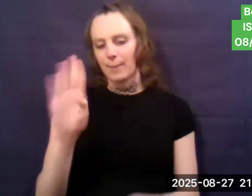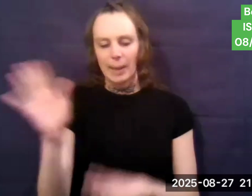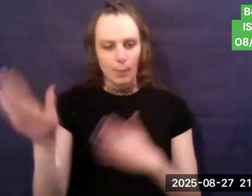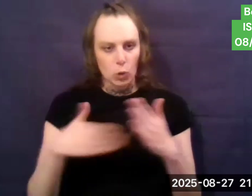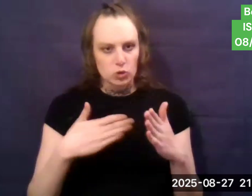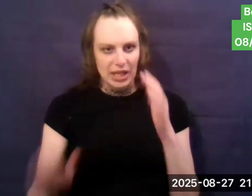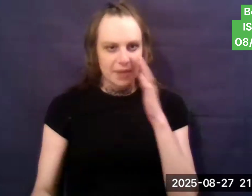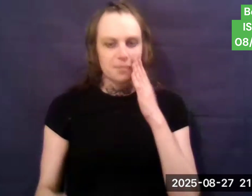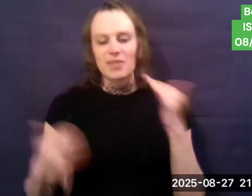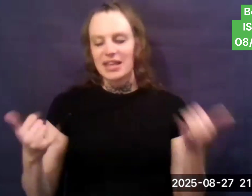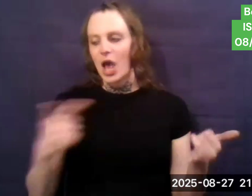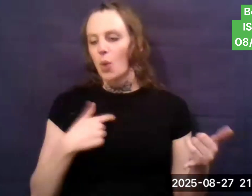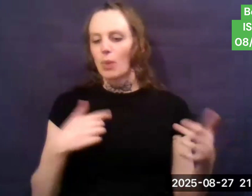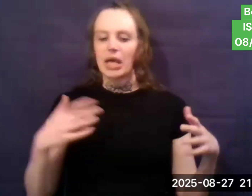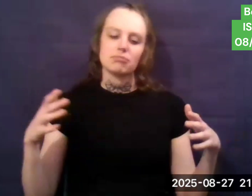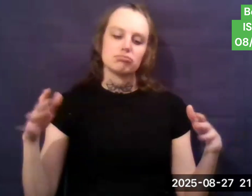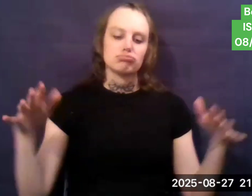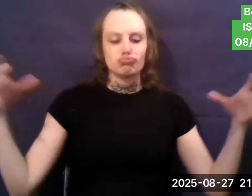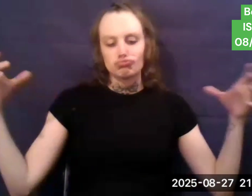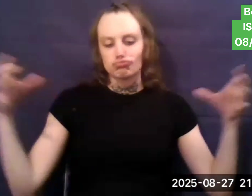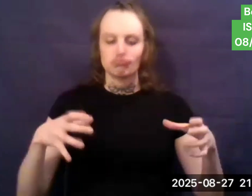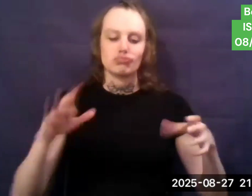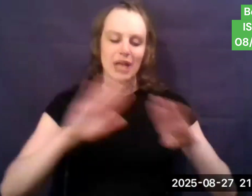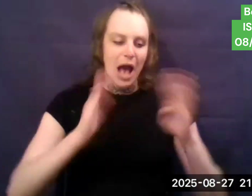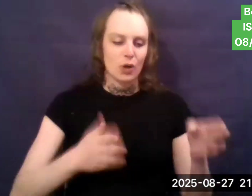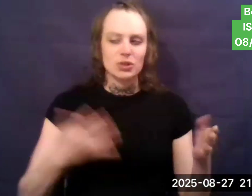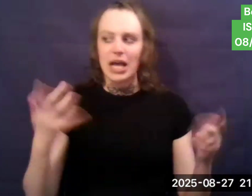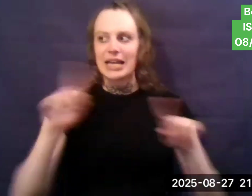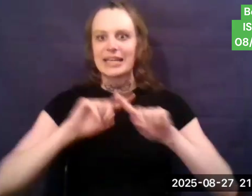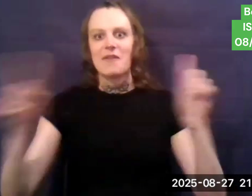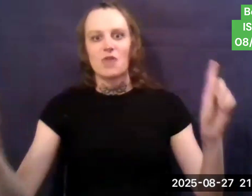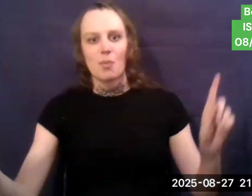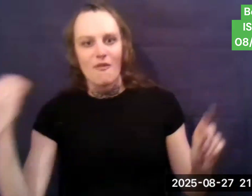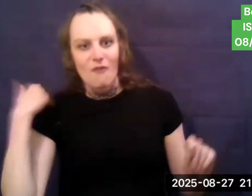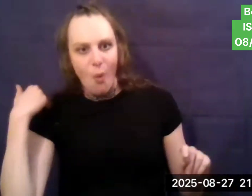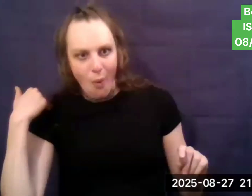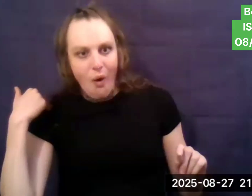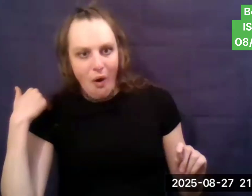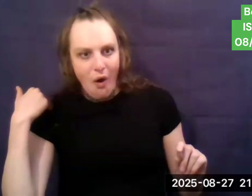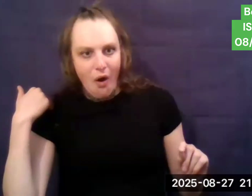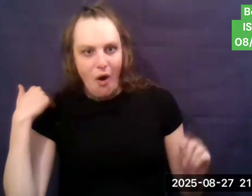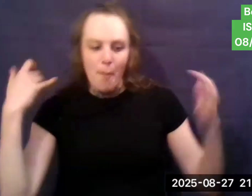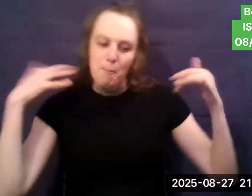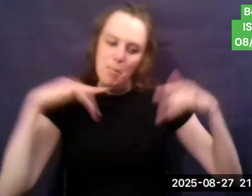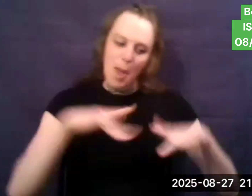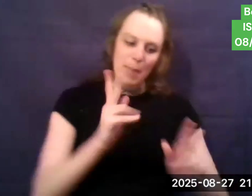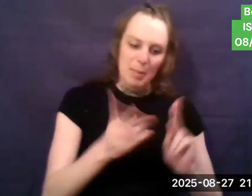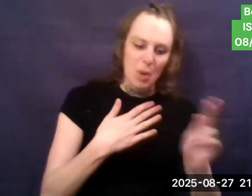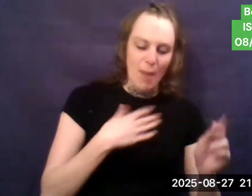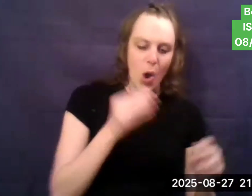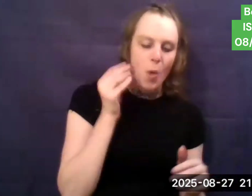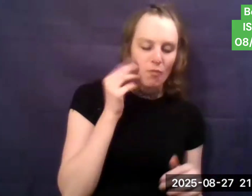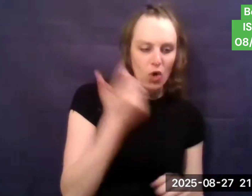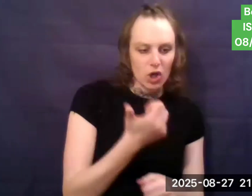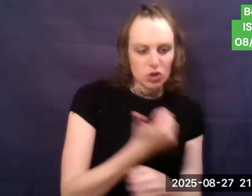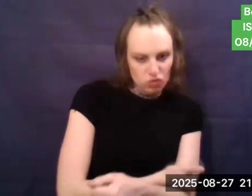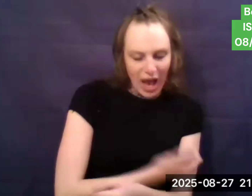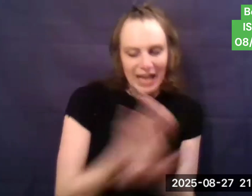way than what it used to be, which is crazy to me. It's done like a complete 180 um in my